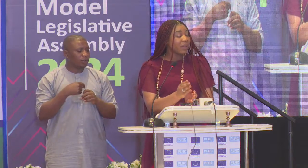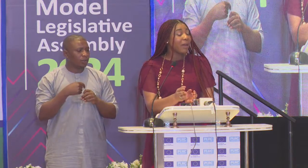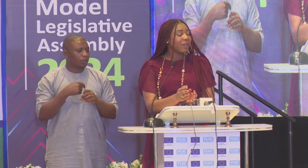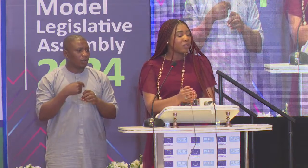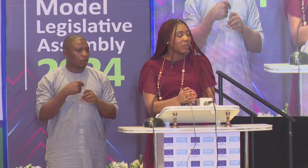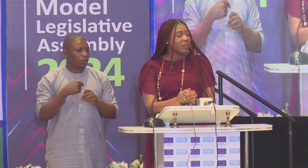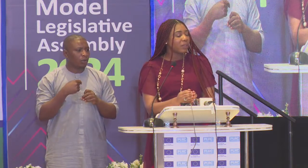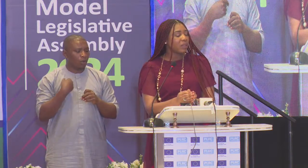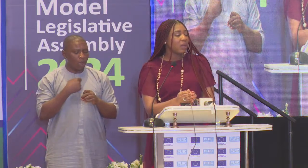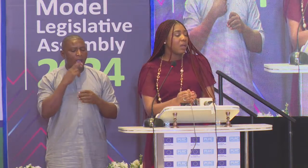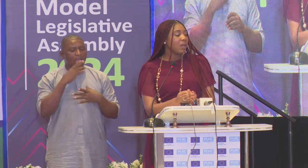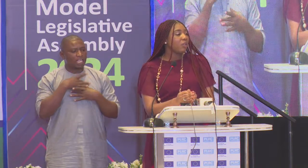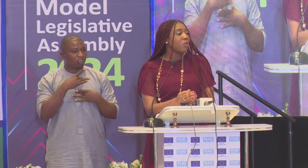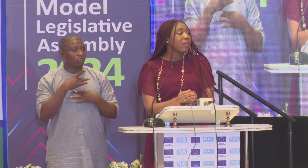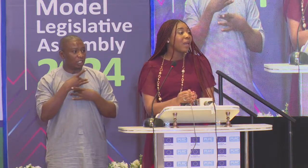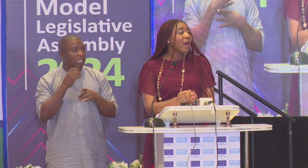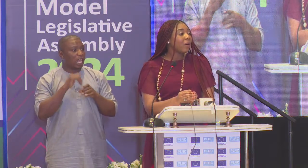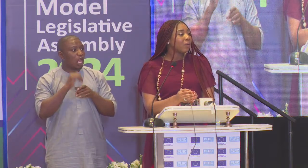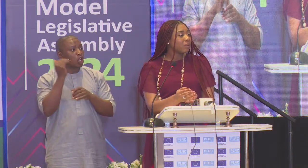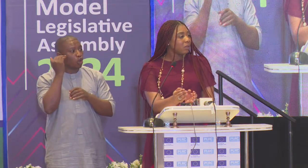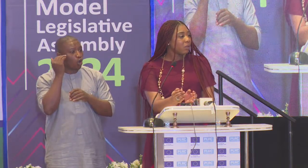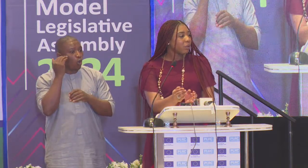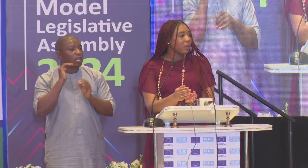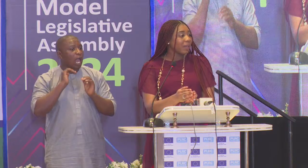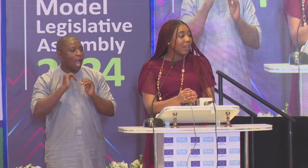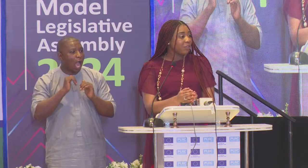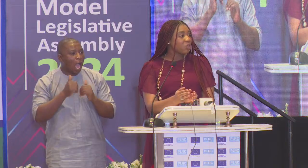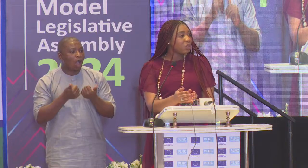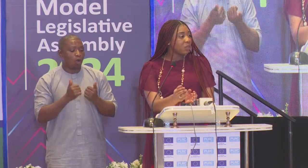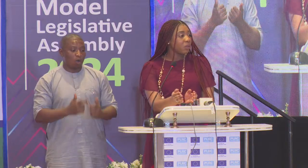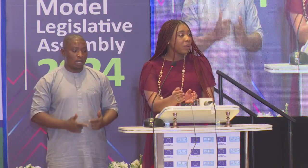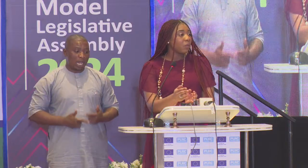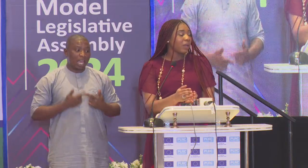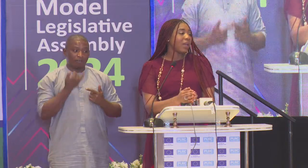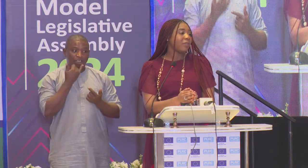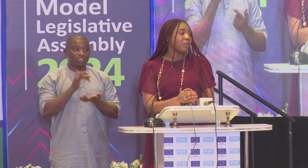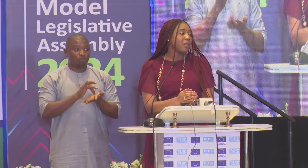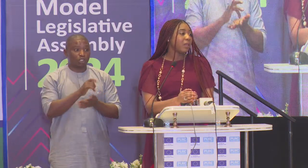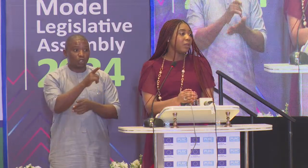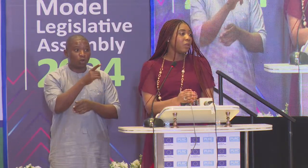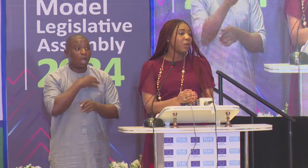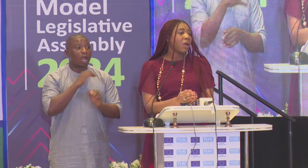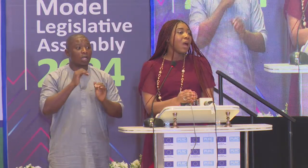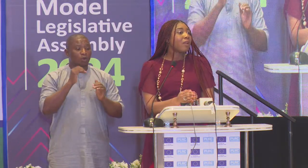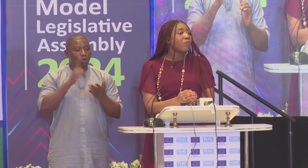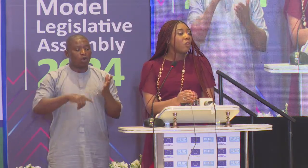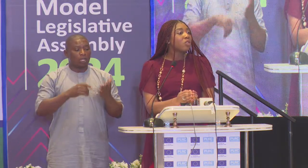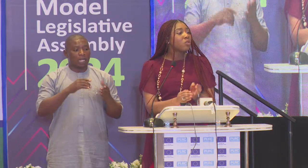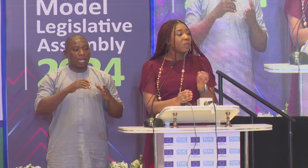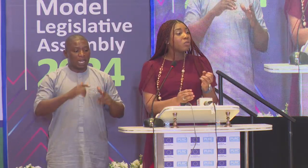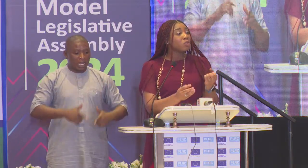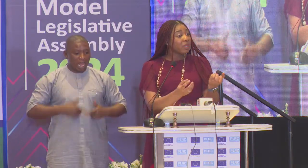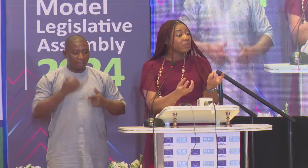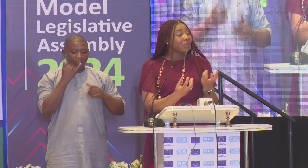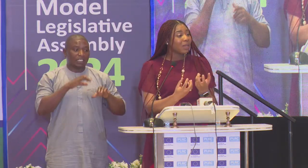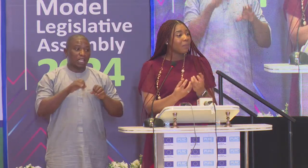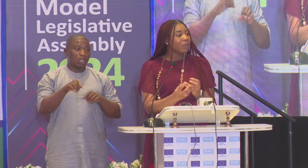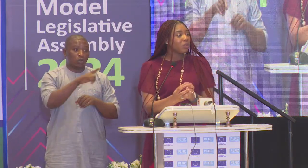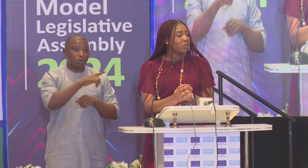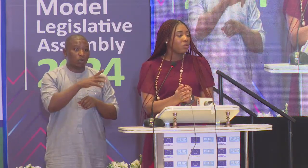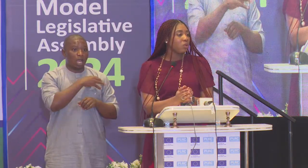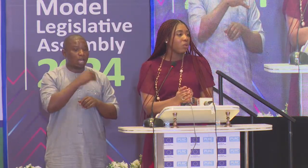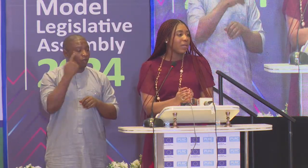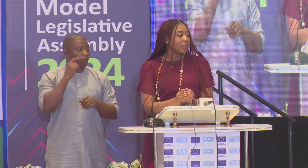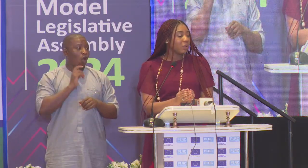really are interested in knowing how, life is treating you and what life is taking you. And for us to be able to even tap